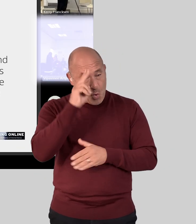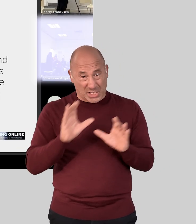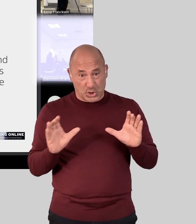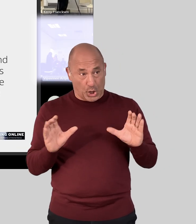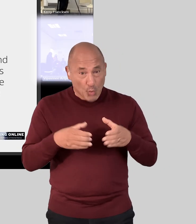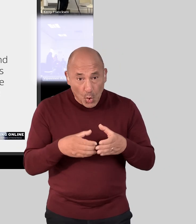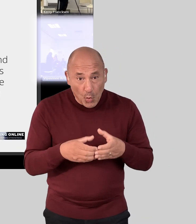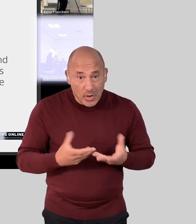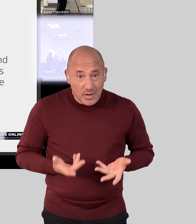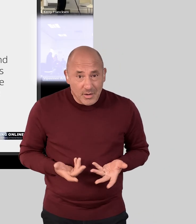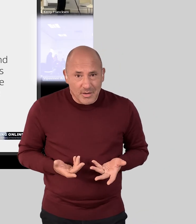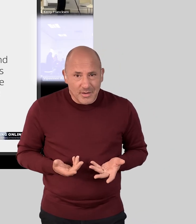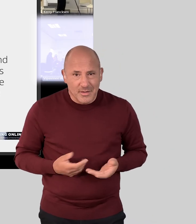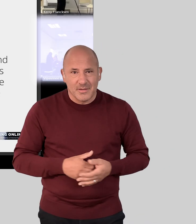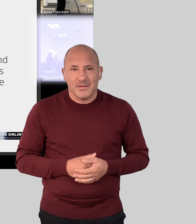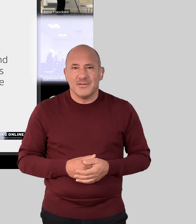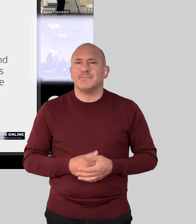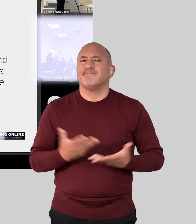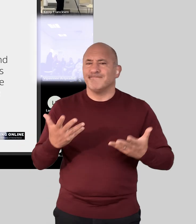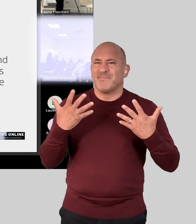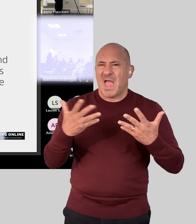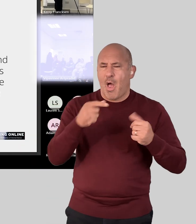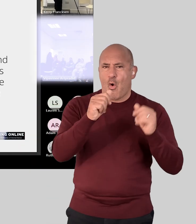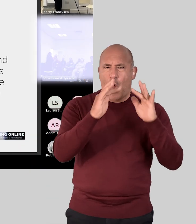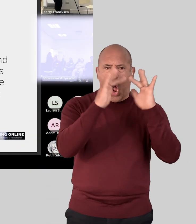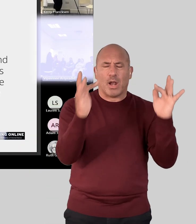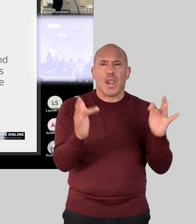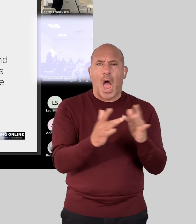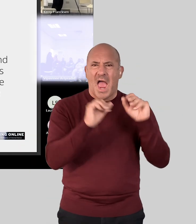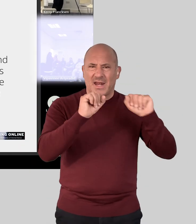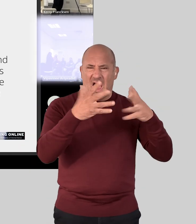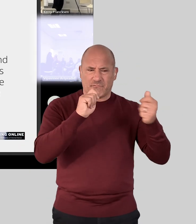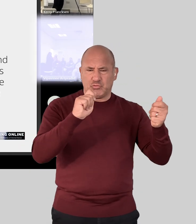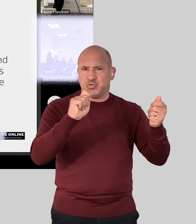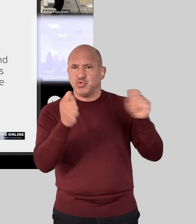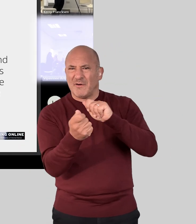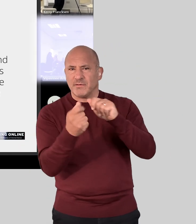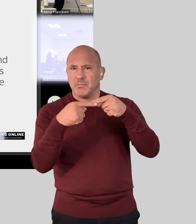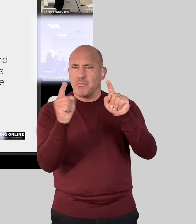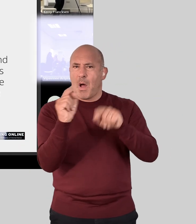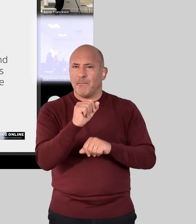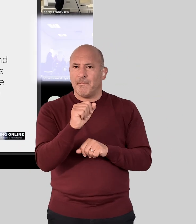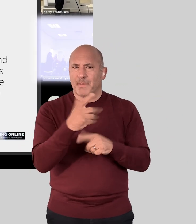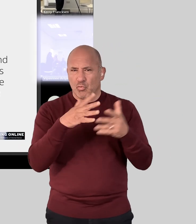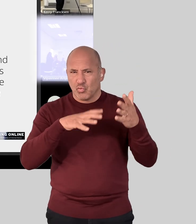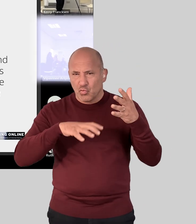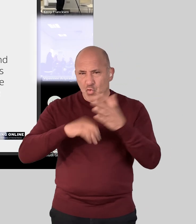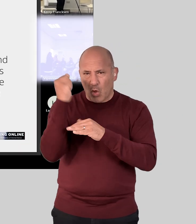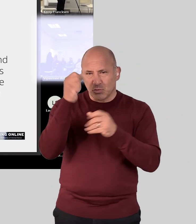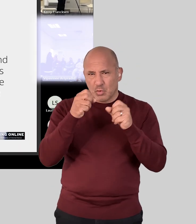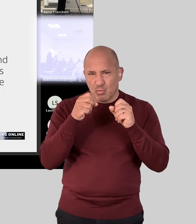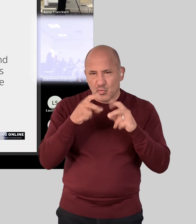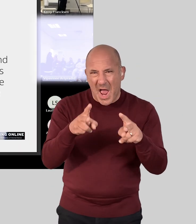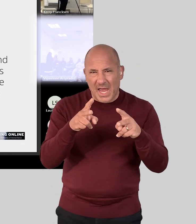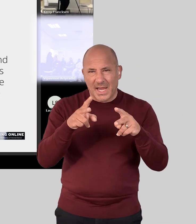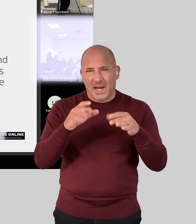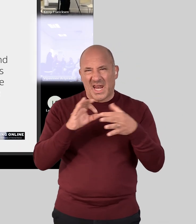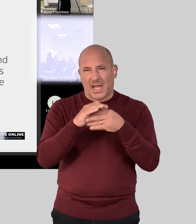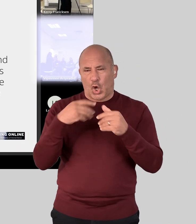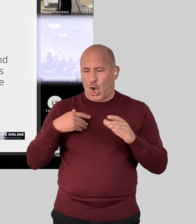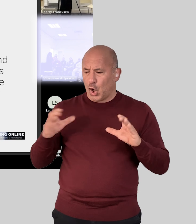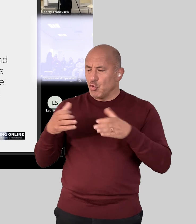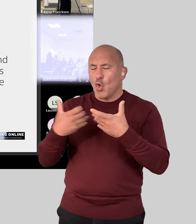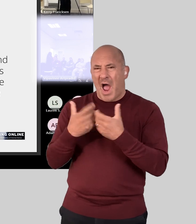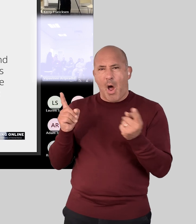it be a crew if you'd never even met? And obviously there are shifting parameters here with the online world. The shape